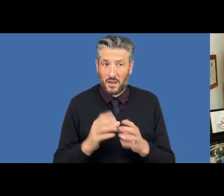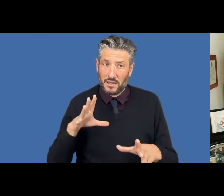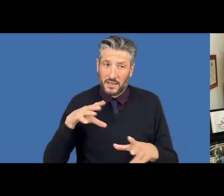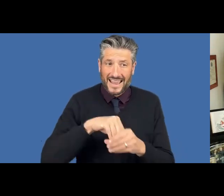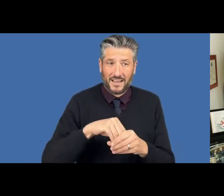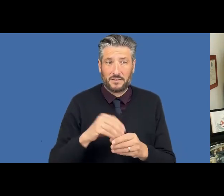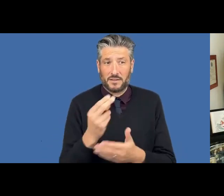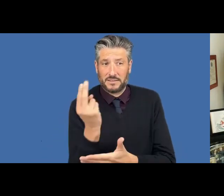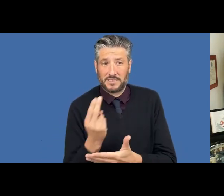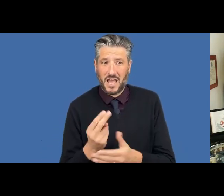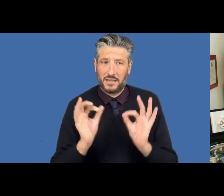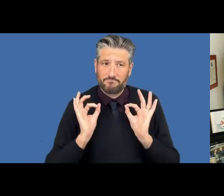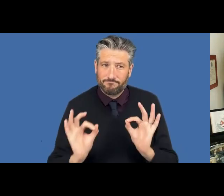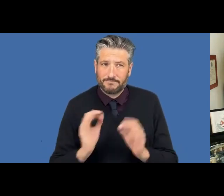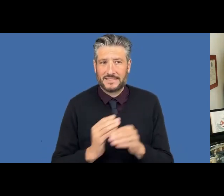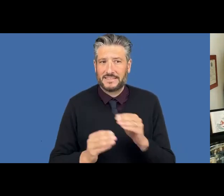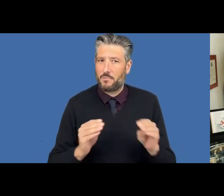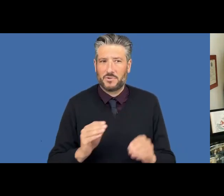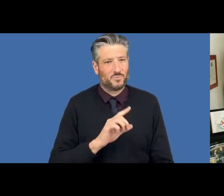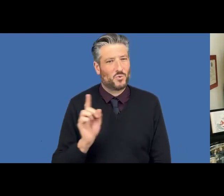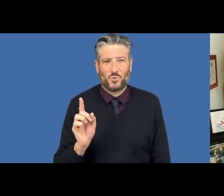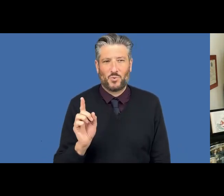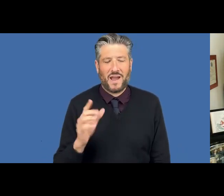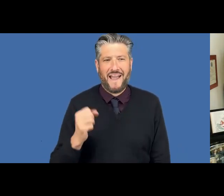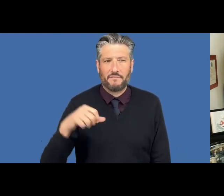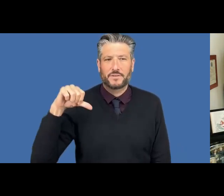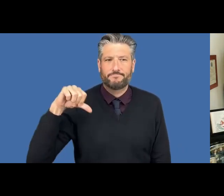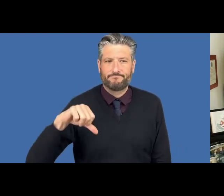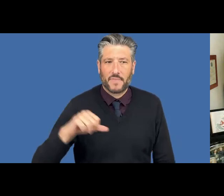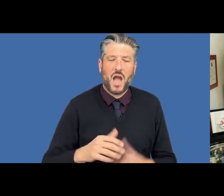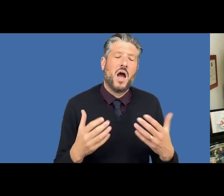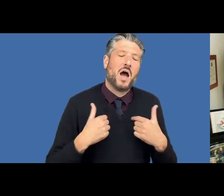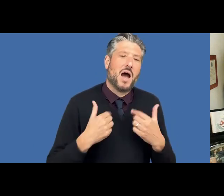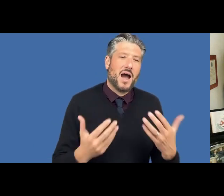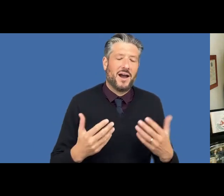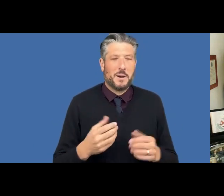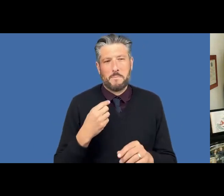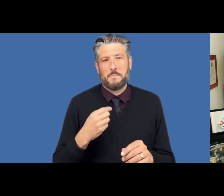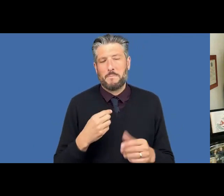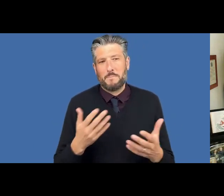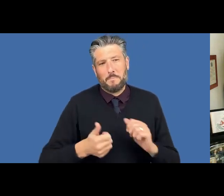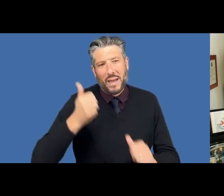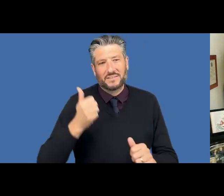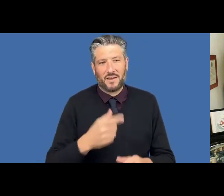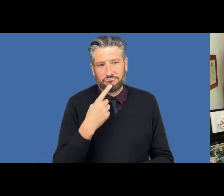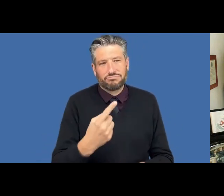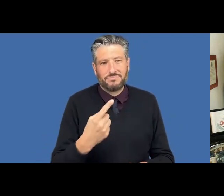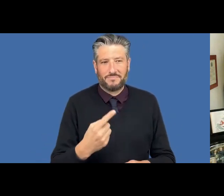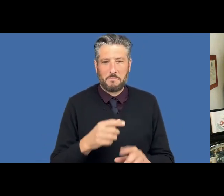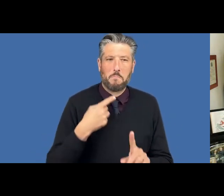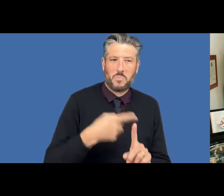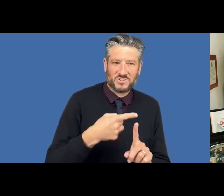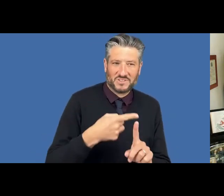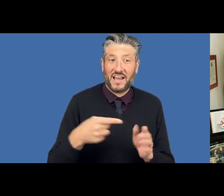change. I won't end on a negative note, because actually technology can help us monitor that process. So you can